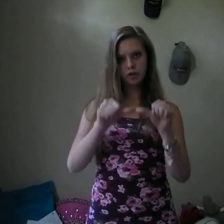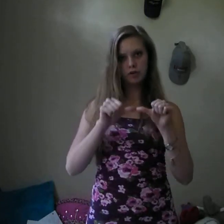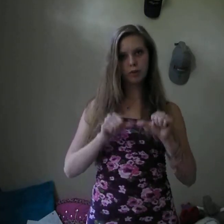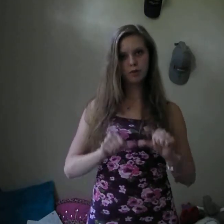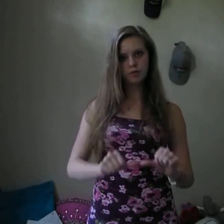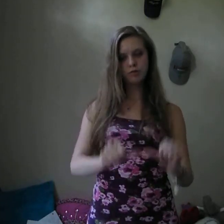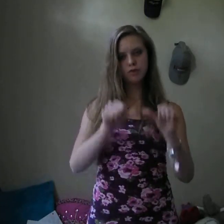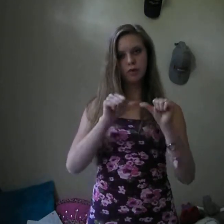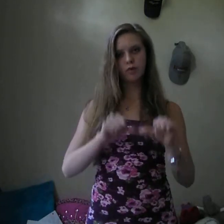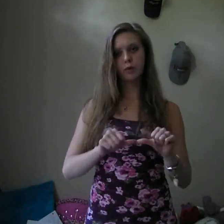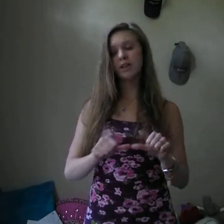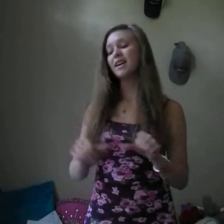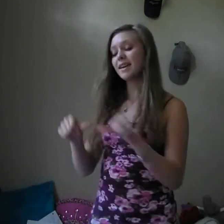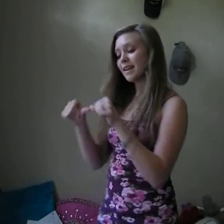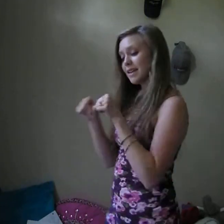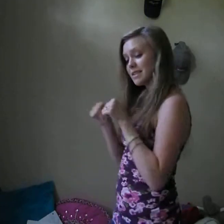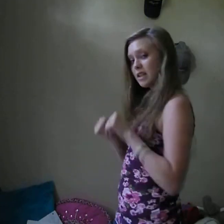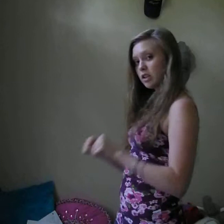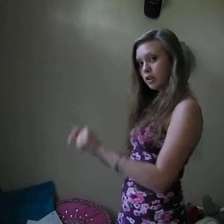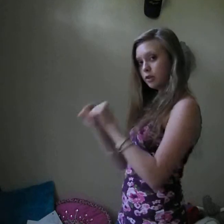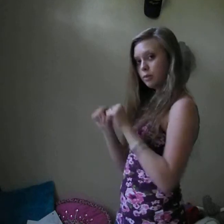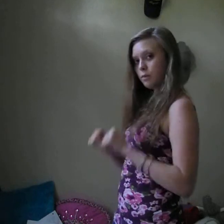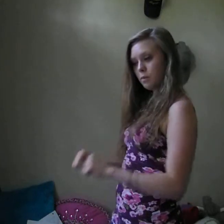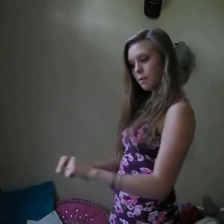circular motion going forward. Continue.